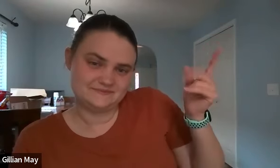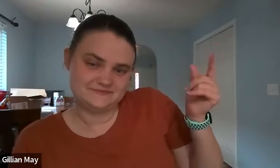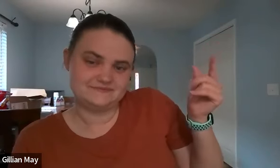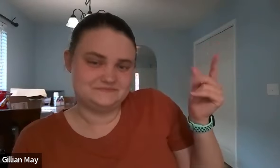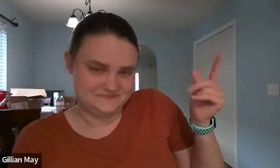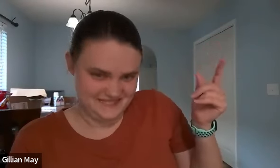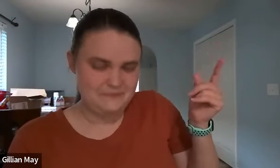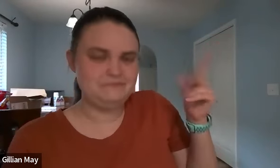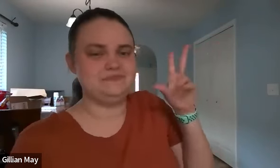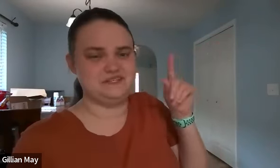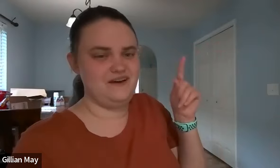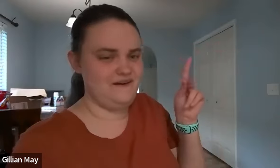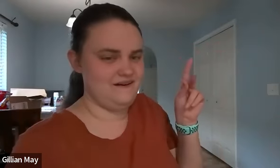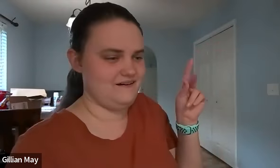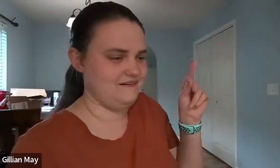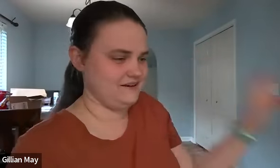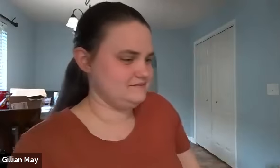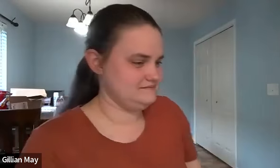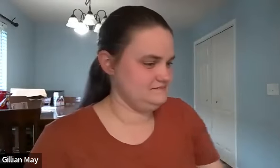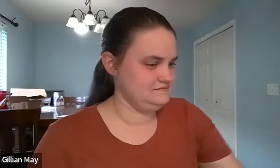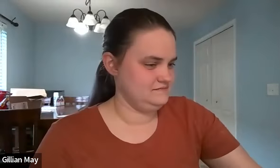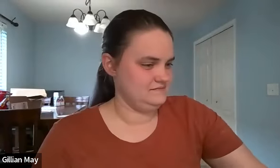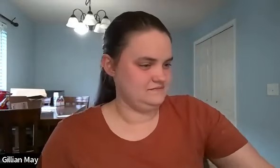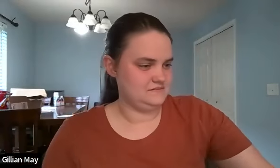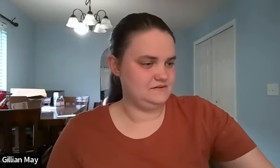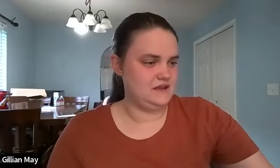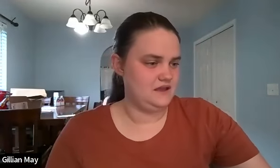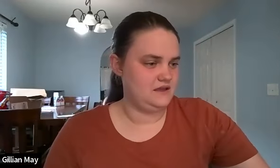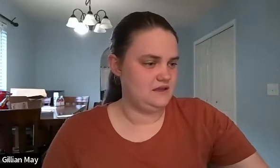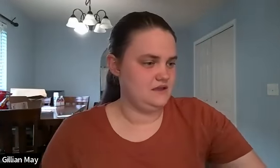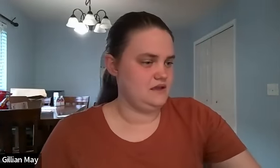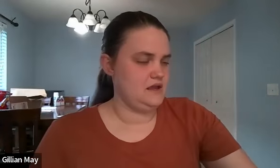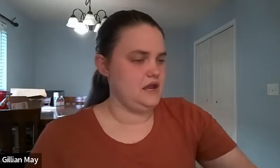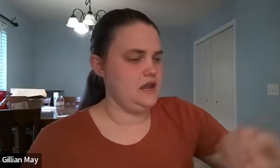Yep, dog. Okay.